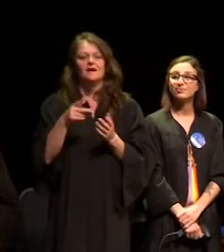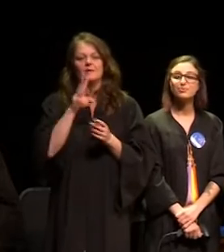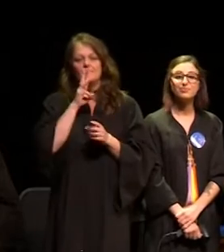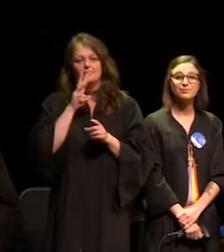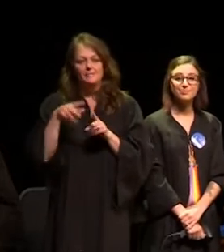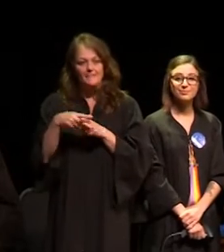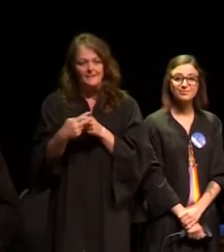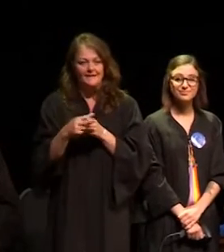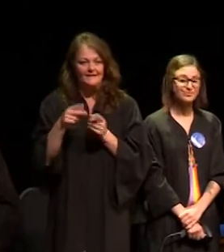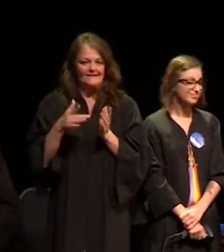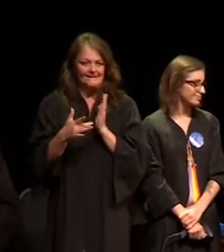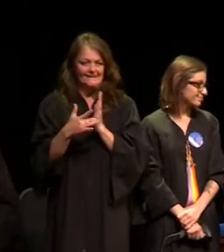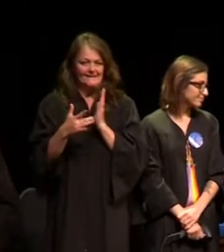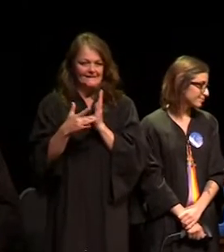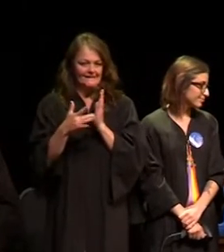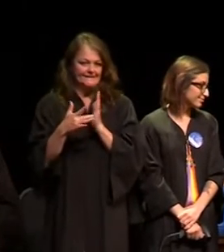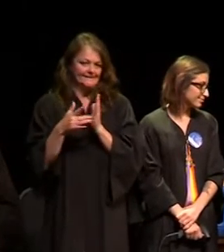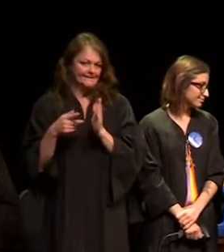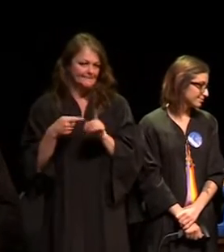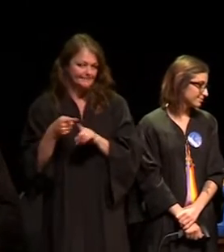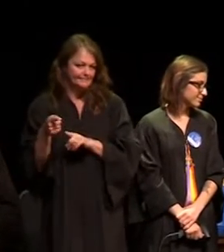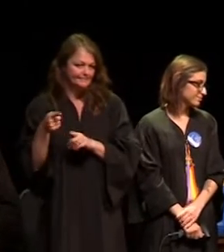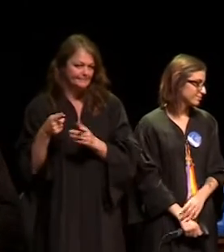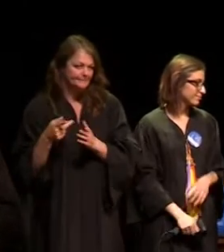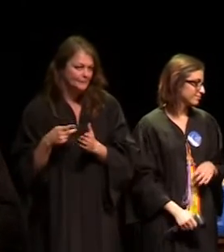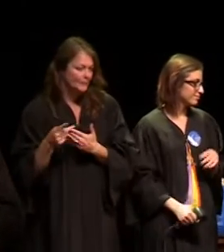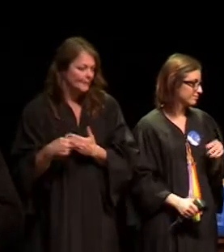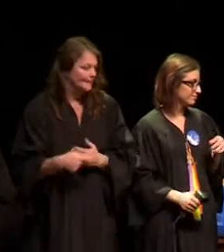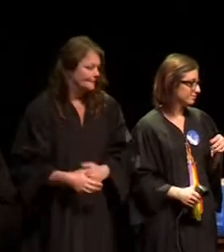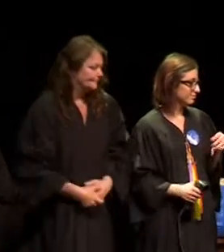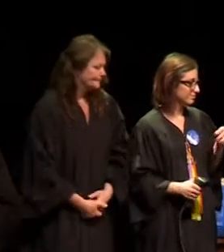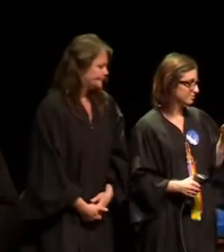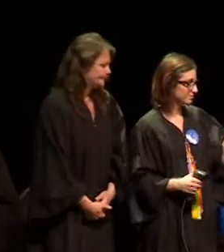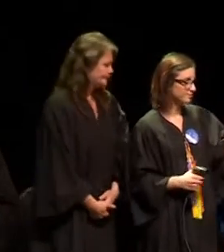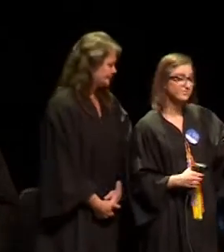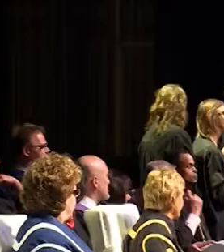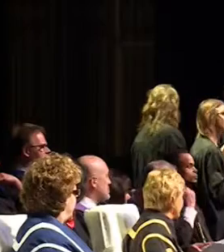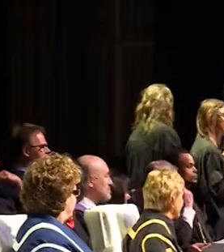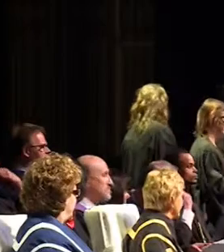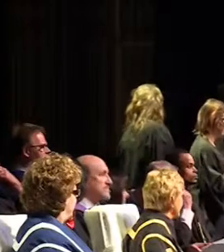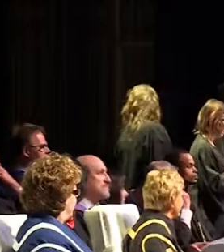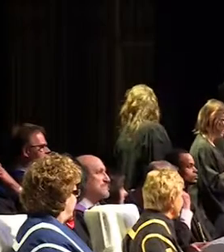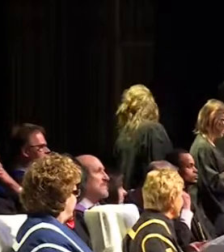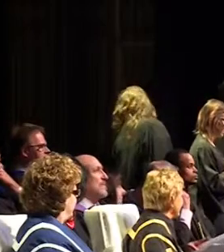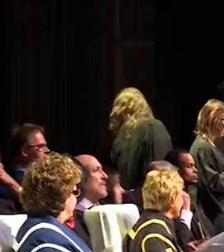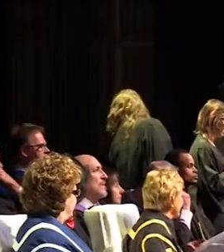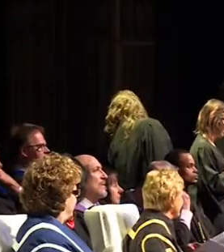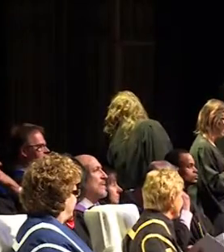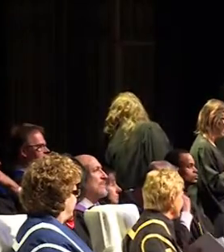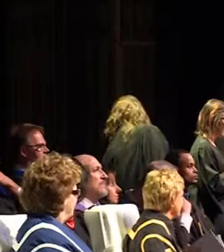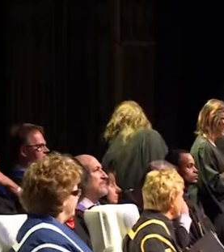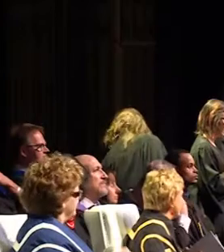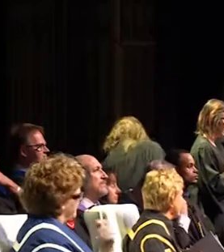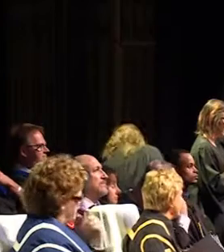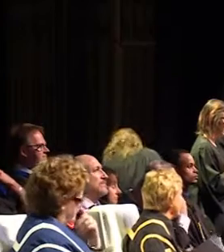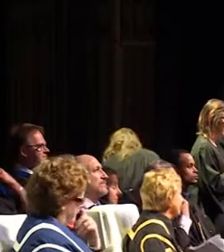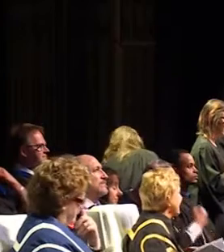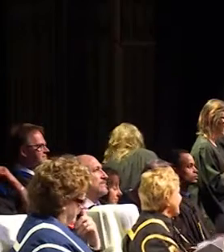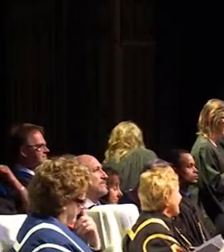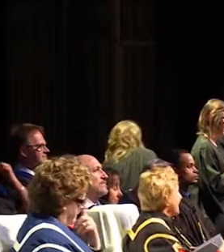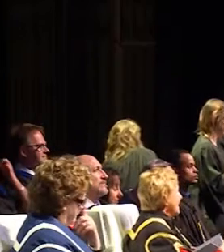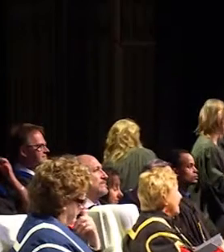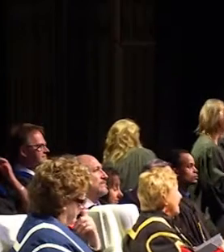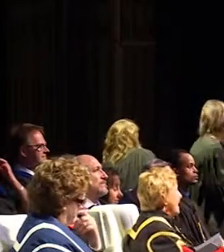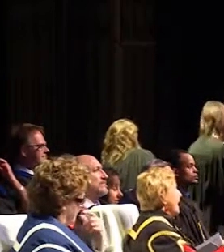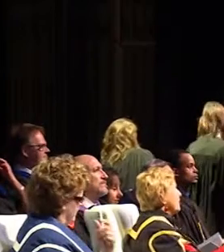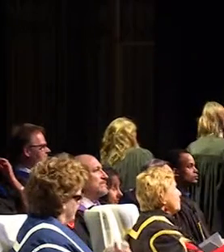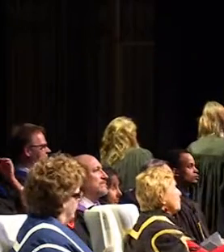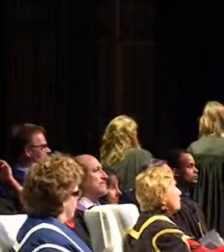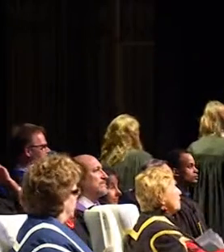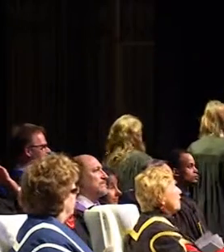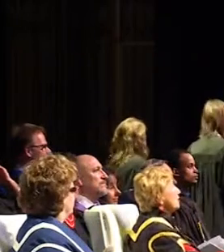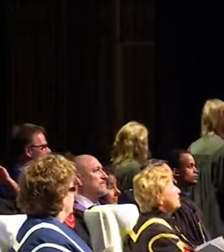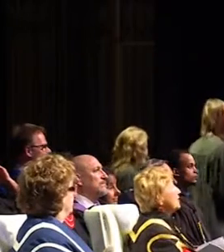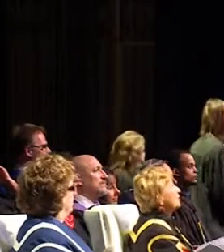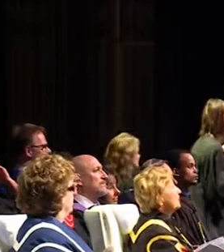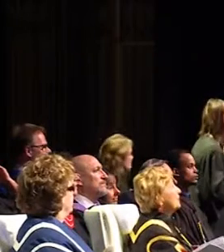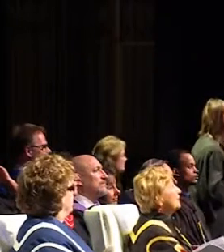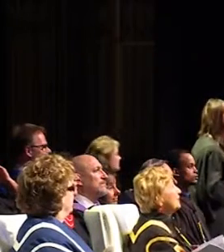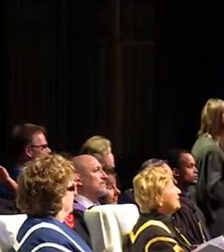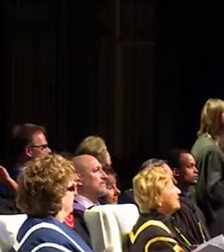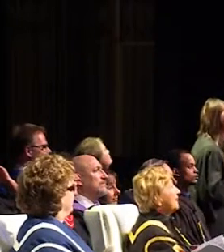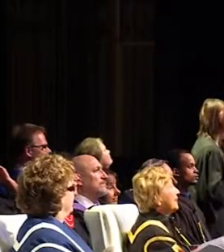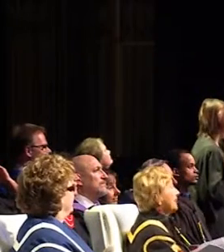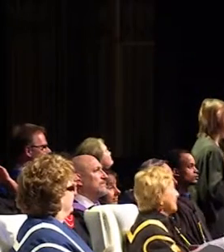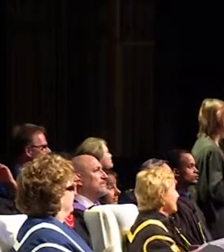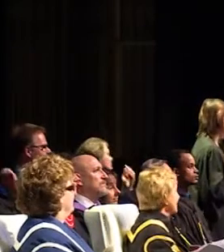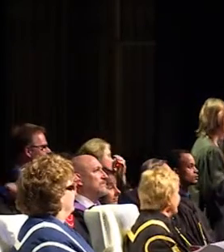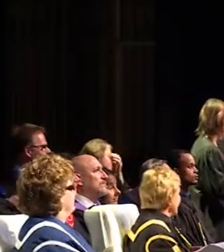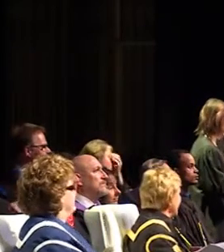Program. Andrew Dowdell, with honors. David Alexander Gillies,